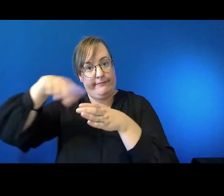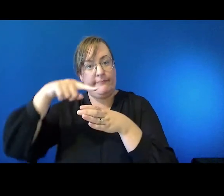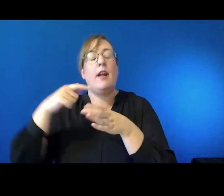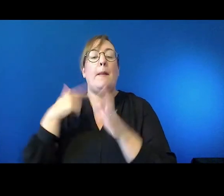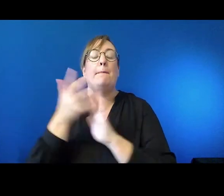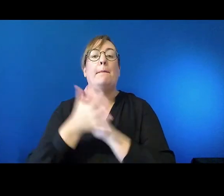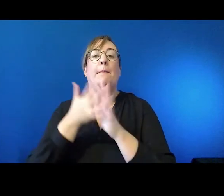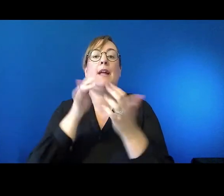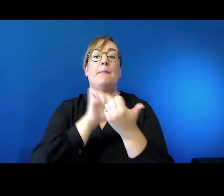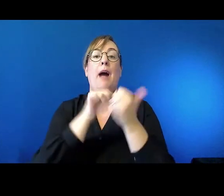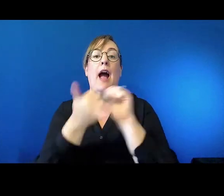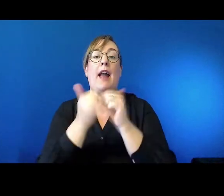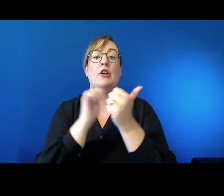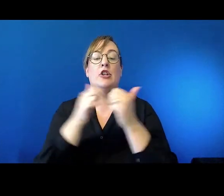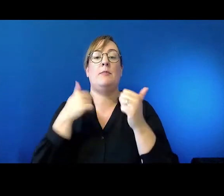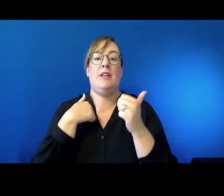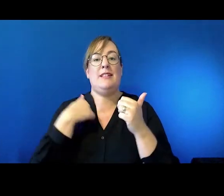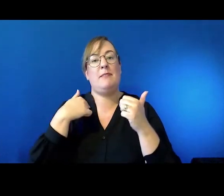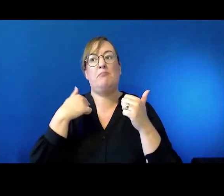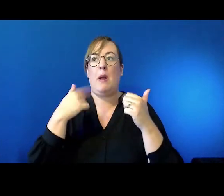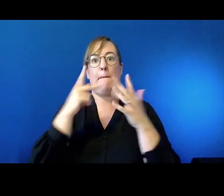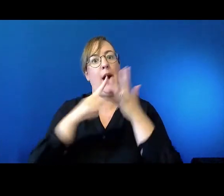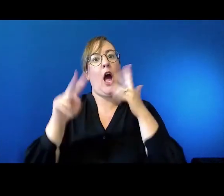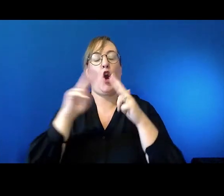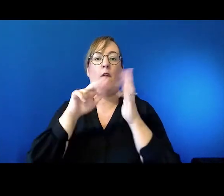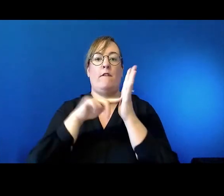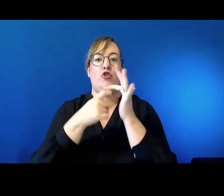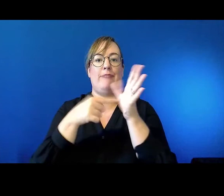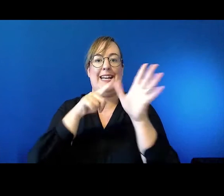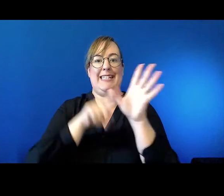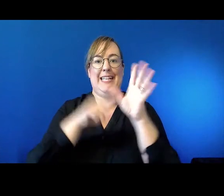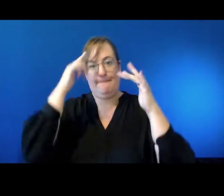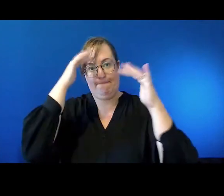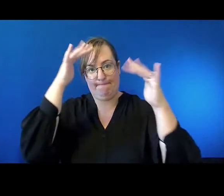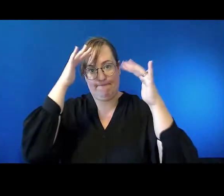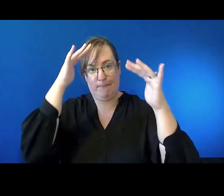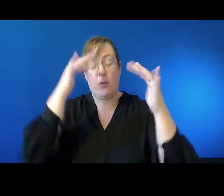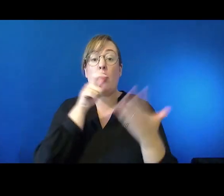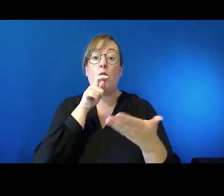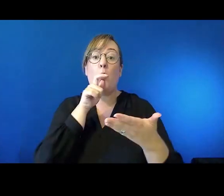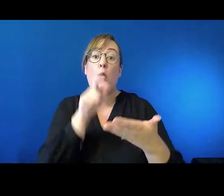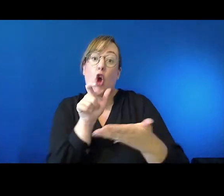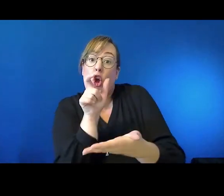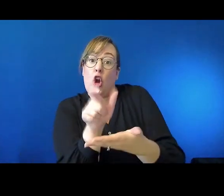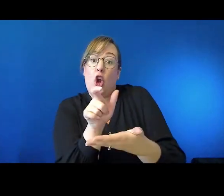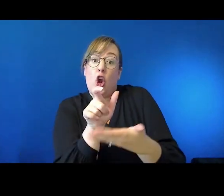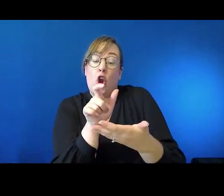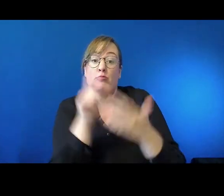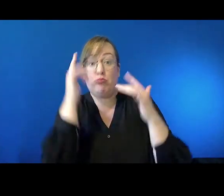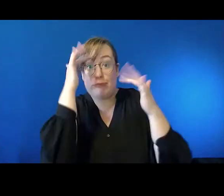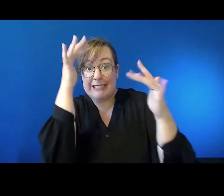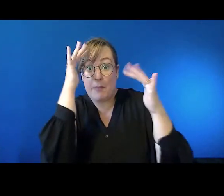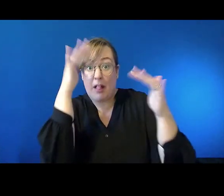being a principle of the treaty. The word principle is not in the treaty. You'll read the treaty, those of you who care to follow